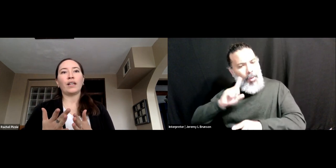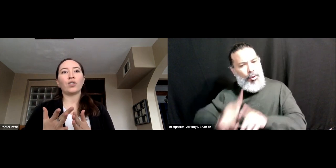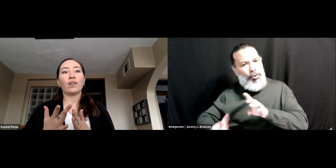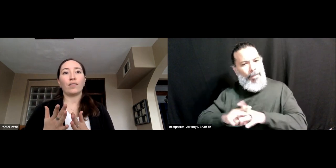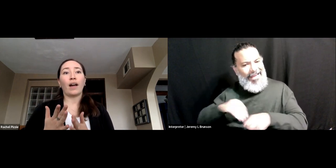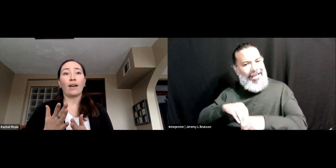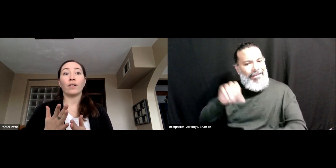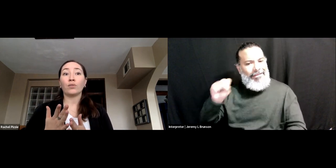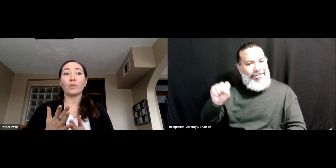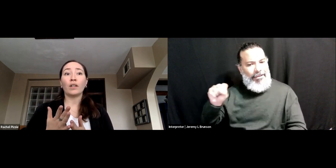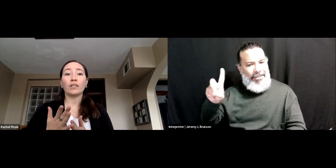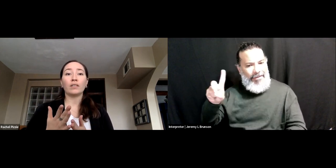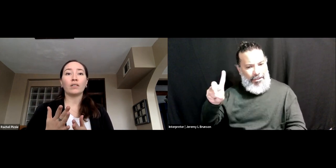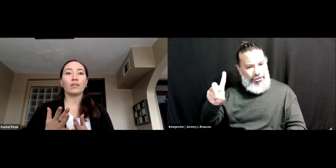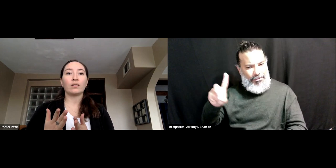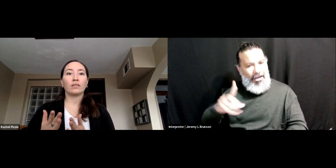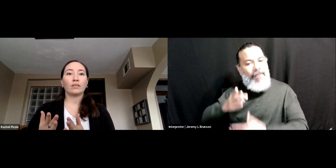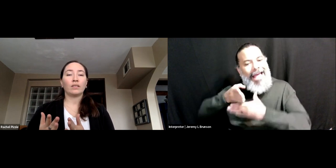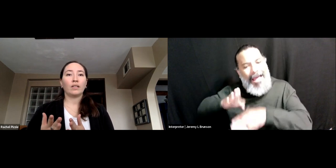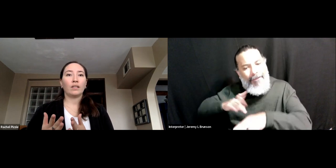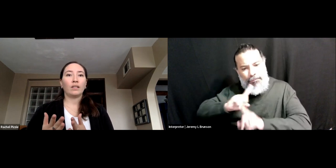standard deviation of their average responses.